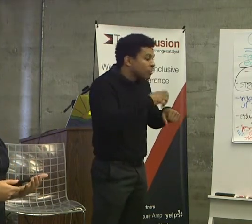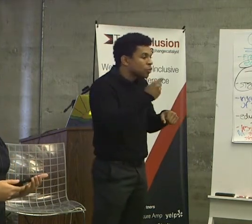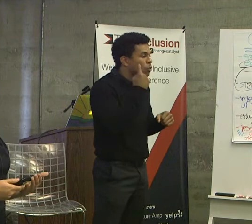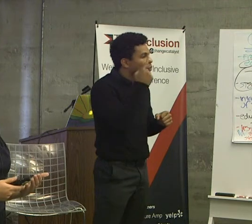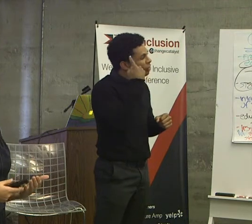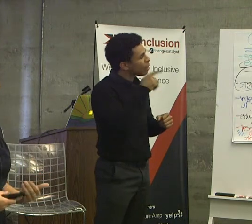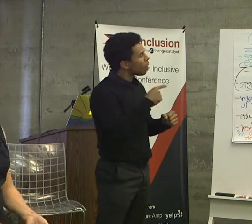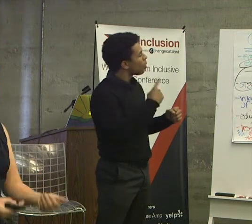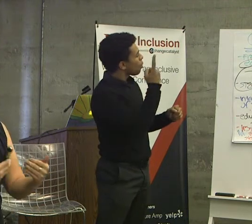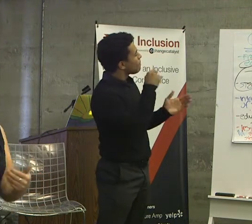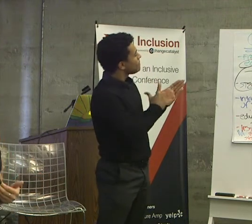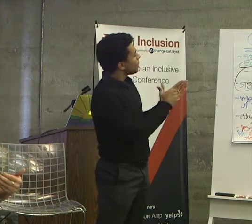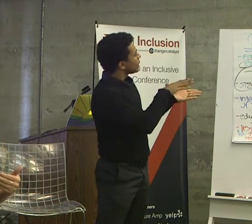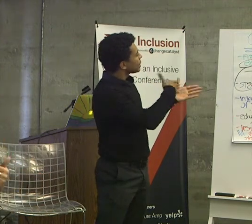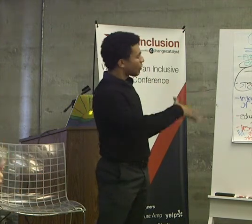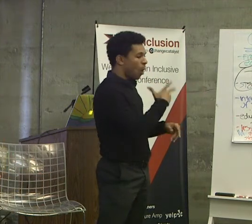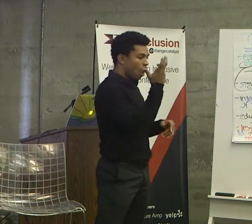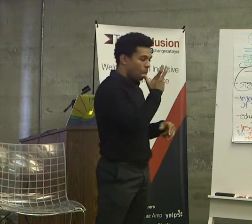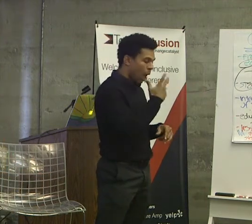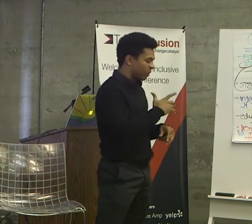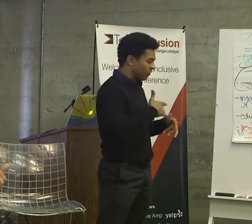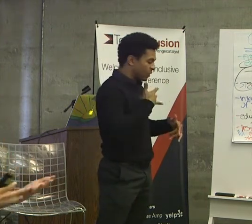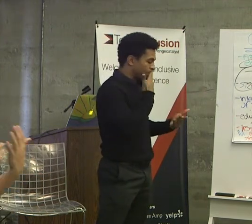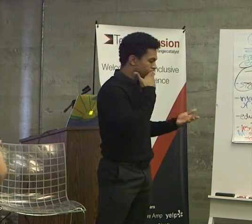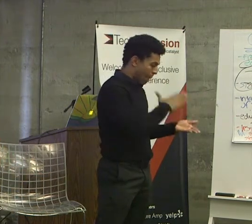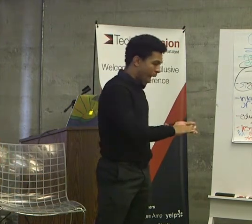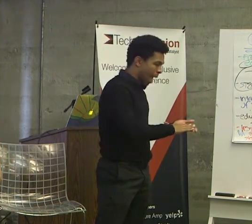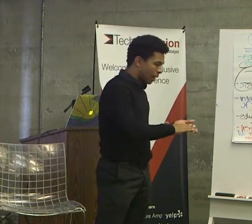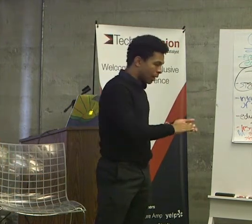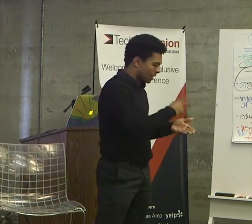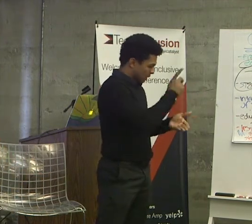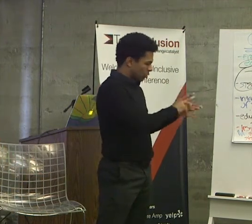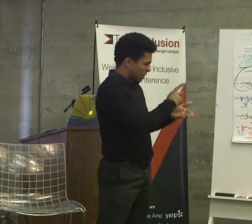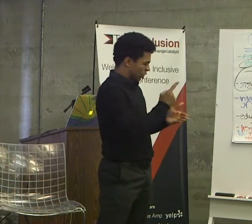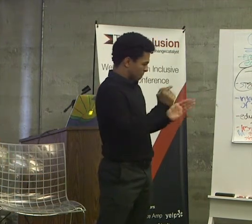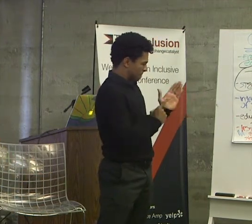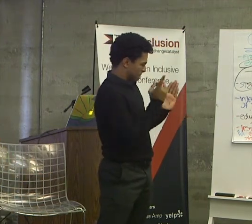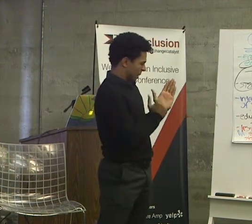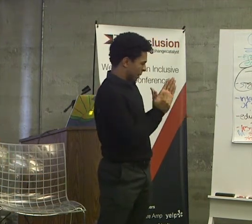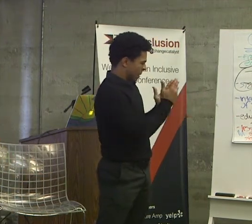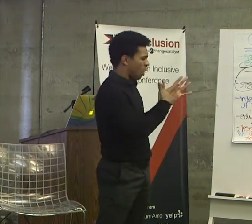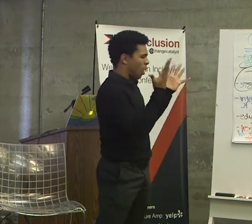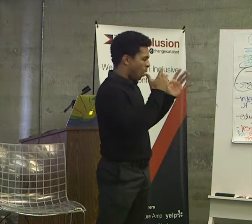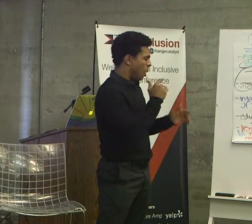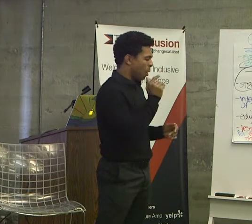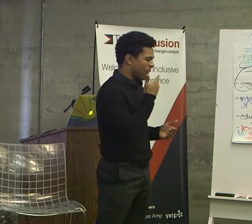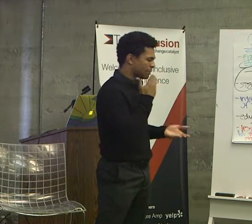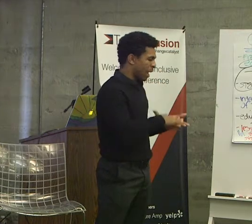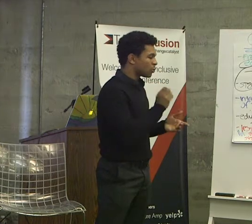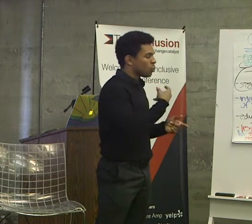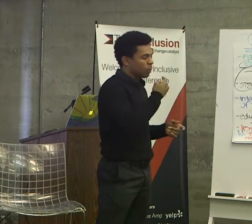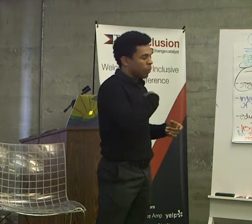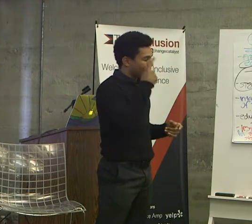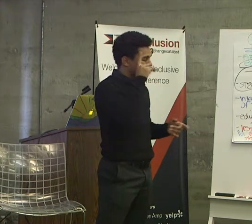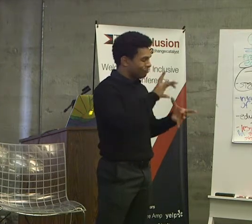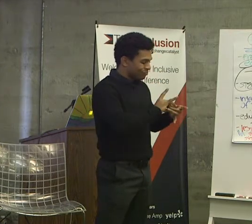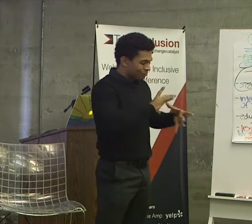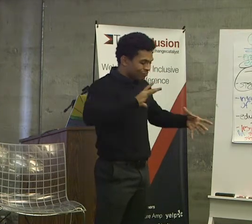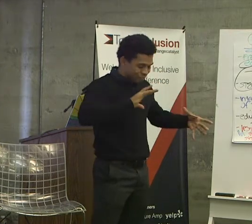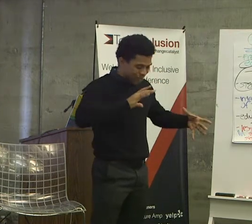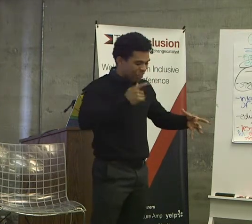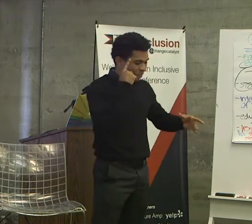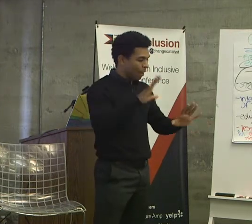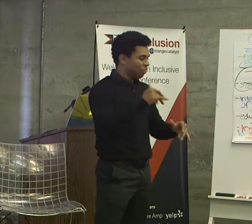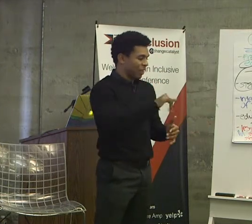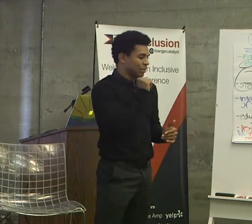being discriminated against, that feels really bad, and so we're going to disengage. Right? We're going to set that aside and say, oh, that's not me.